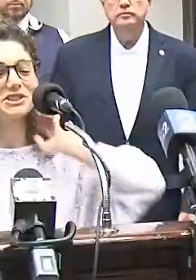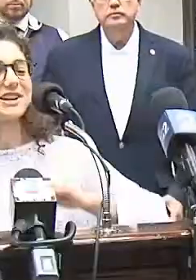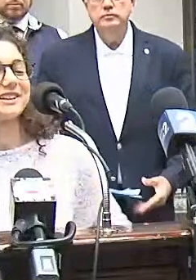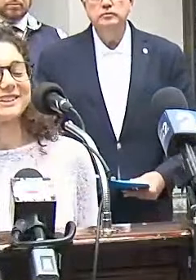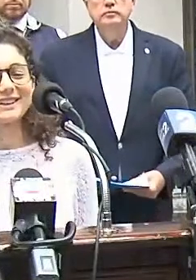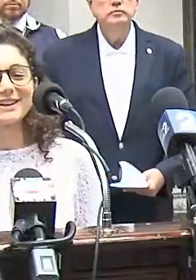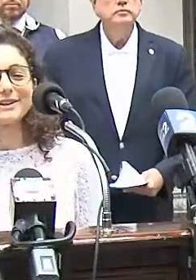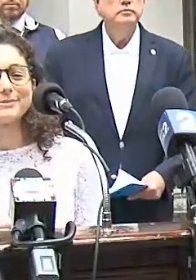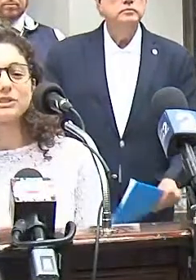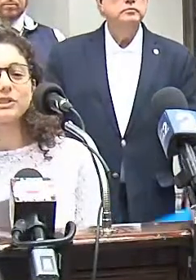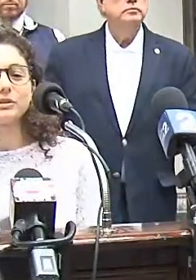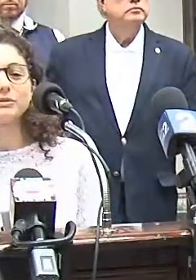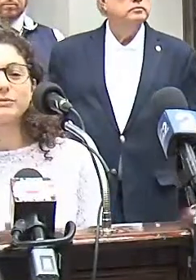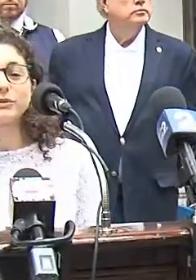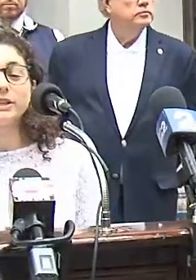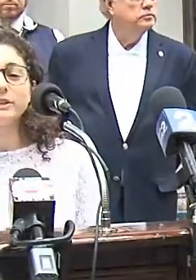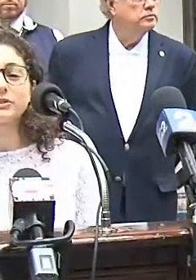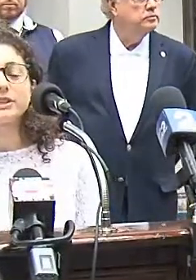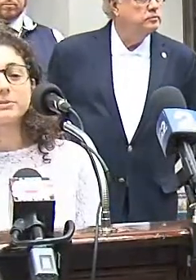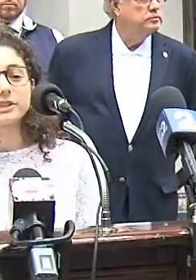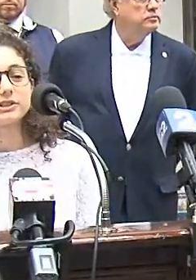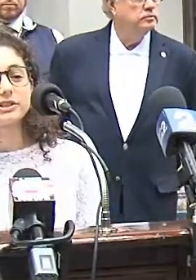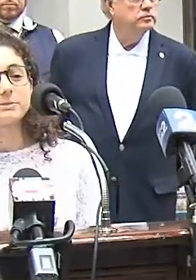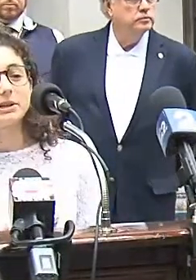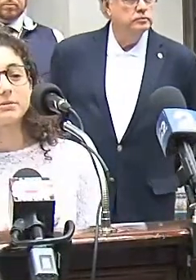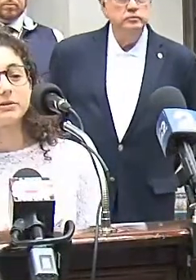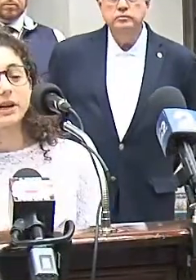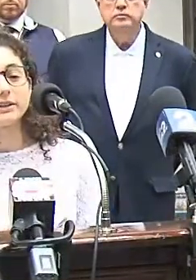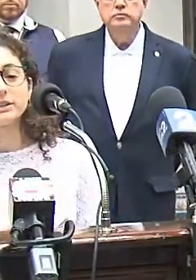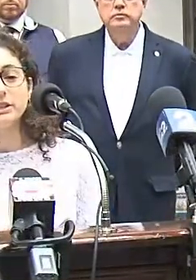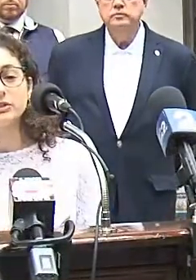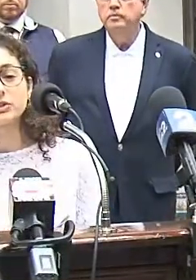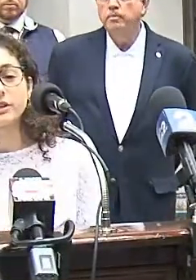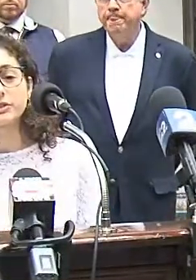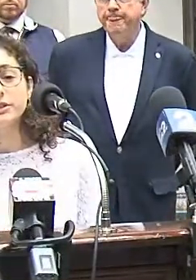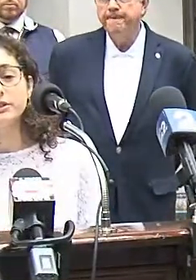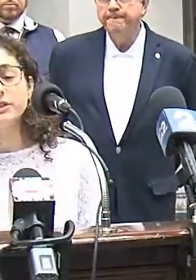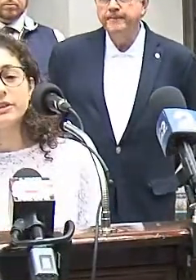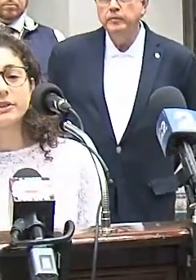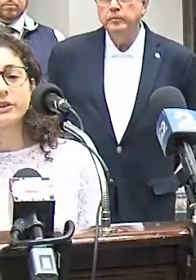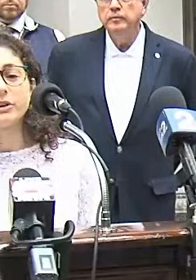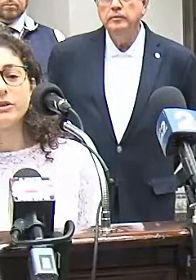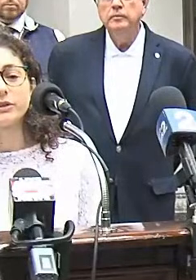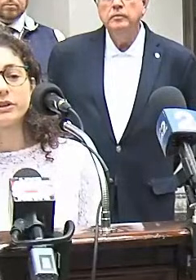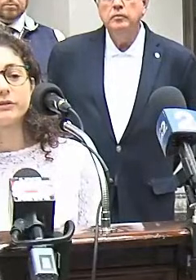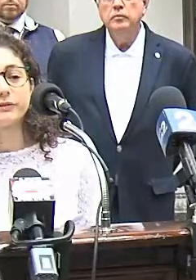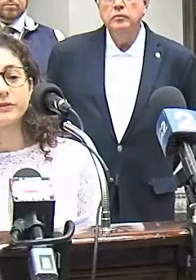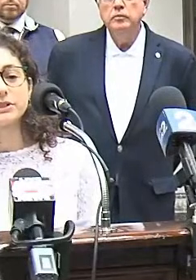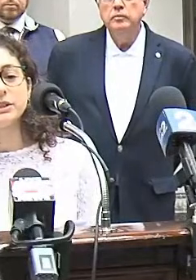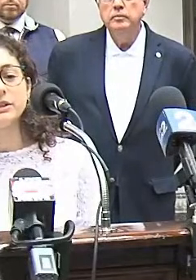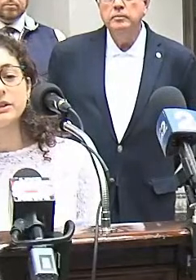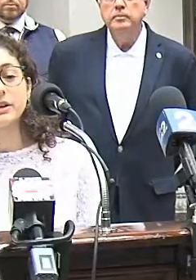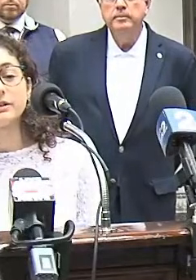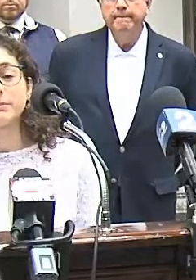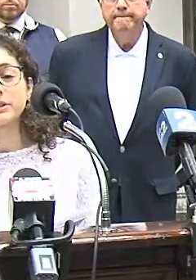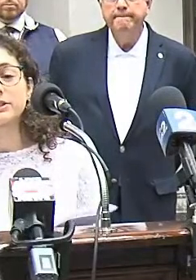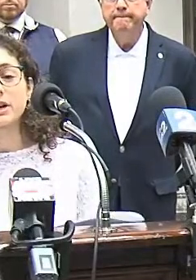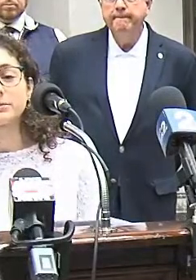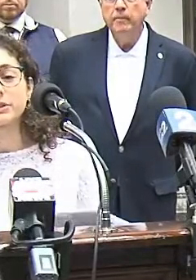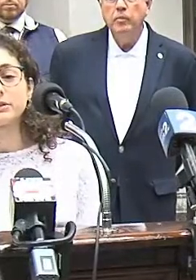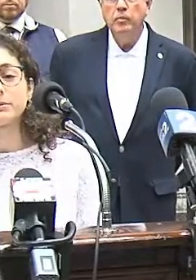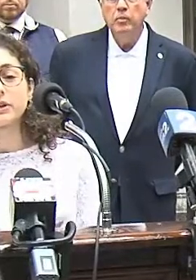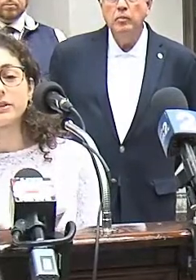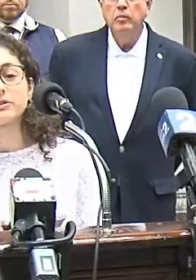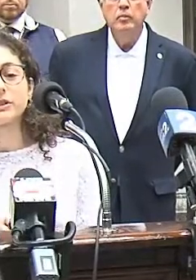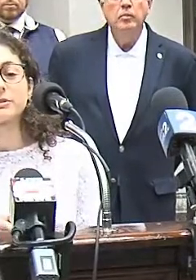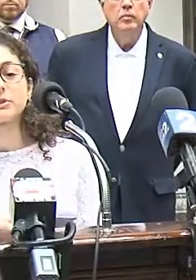Thank you, Gianna. So free transportation is being provided to each shelter. There are over 50 bus stops